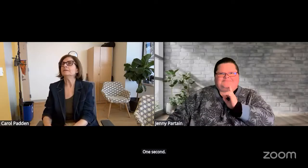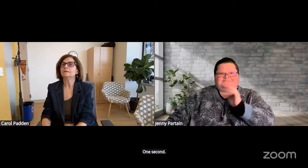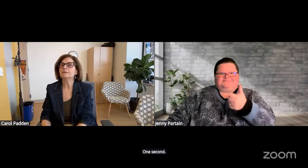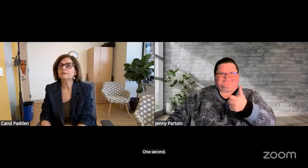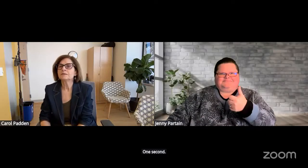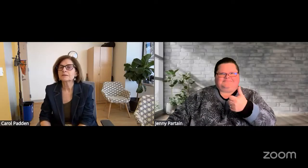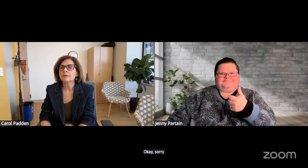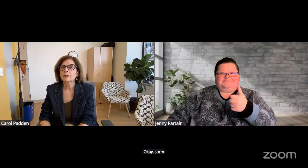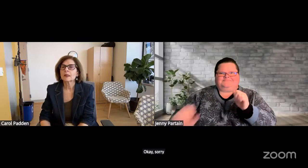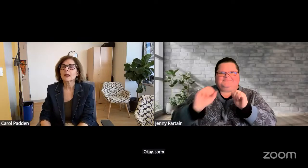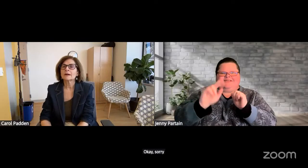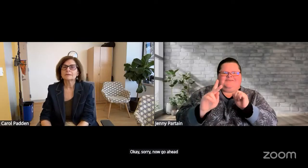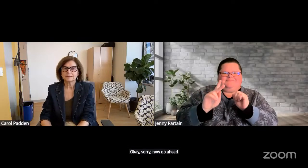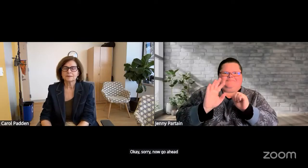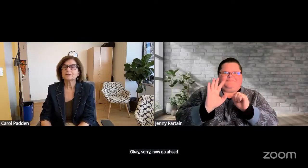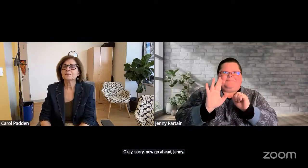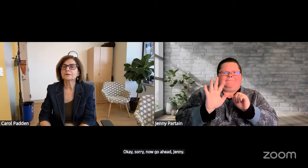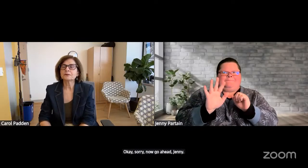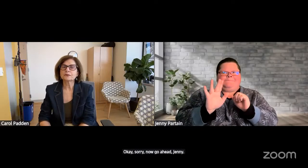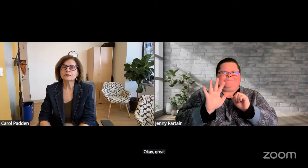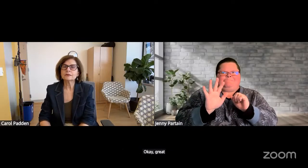Okay, sorry. Now go ahead, Jenny. Okay, great.